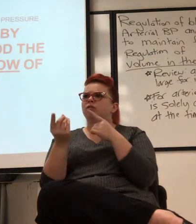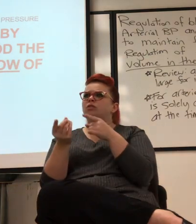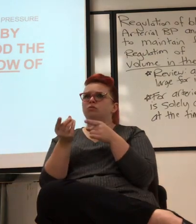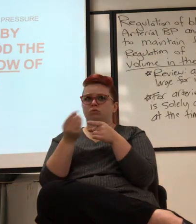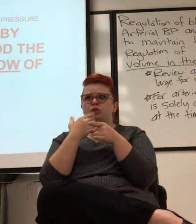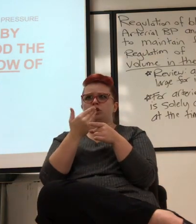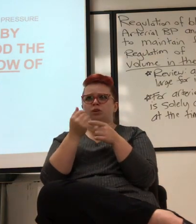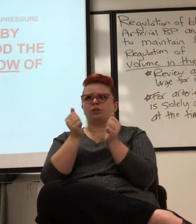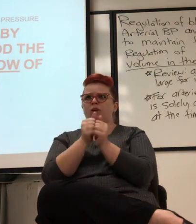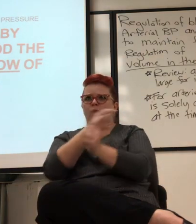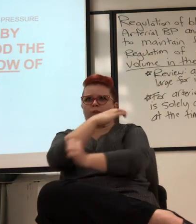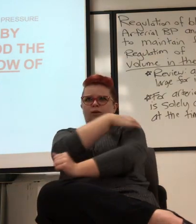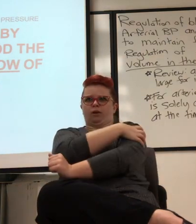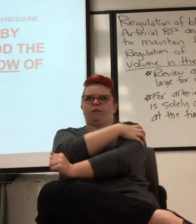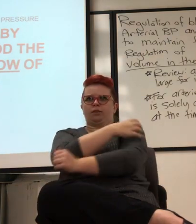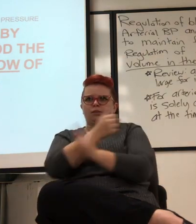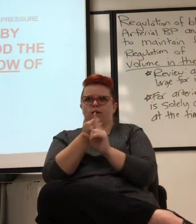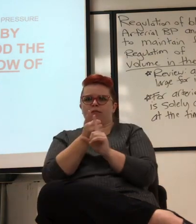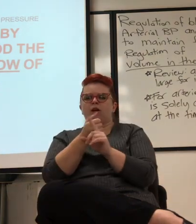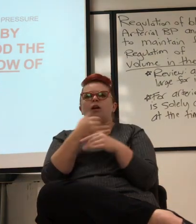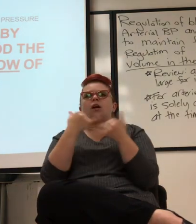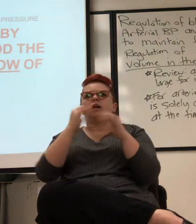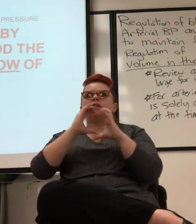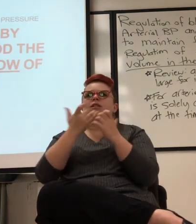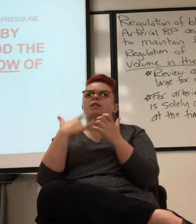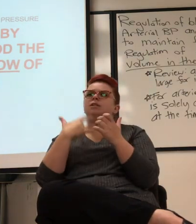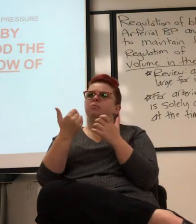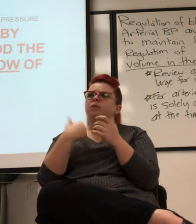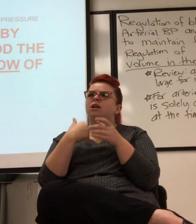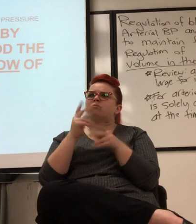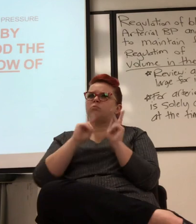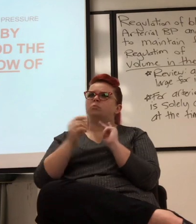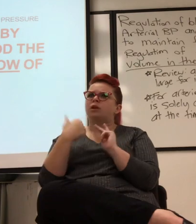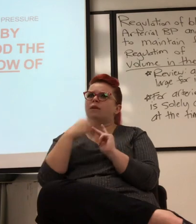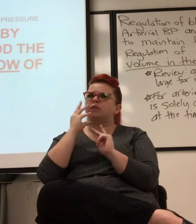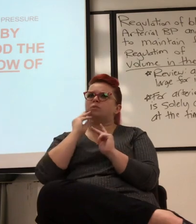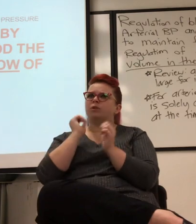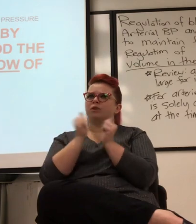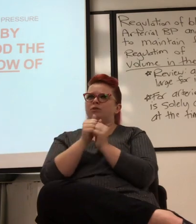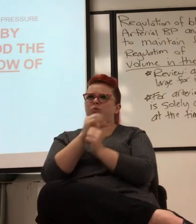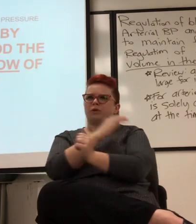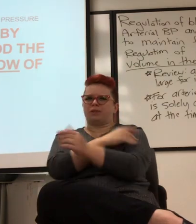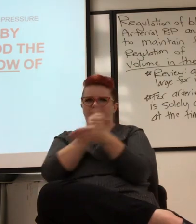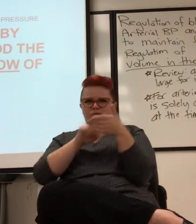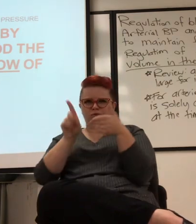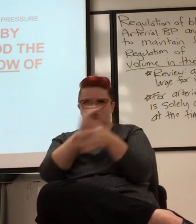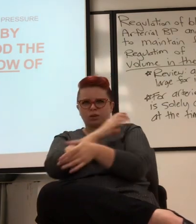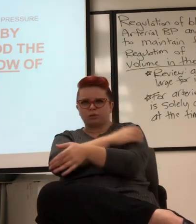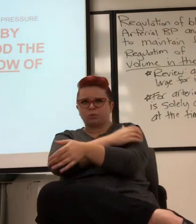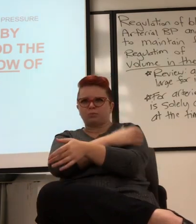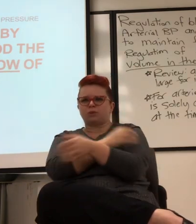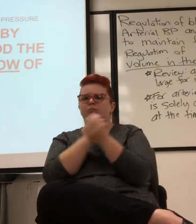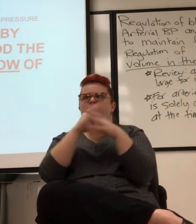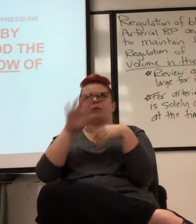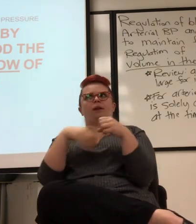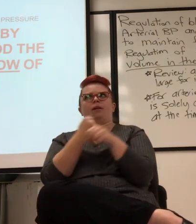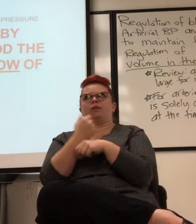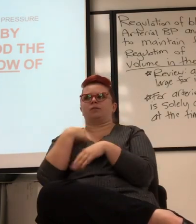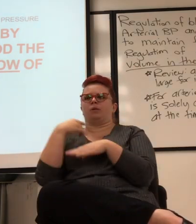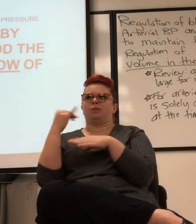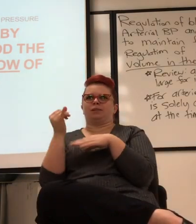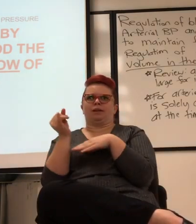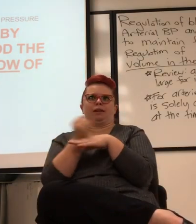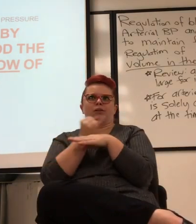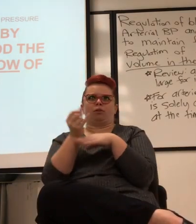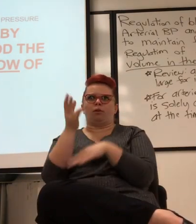good. In a class like this, we usually have people with experience, and it's been years since my intern days, and they're probably better